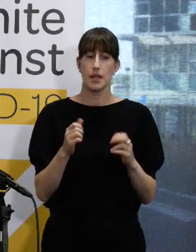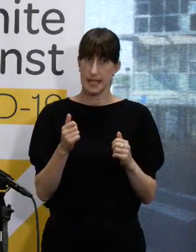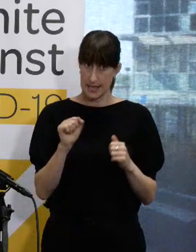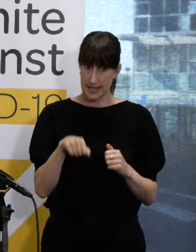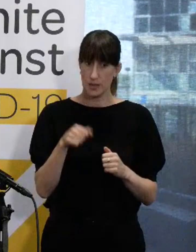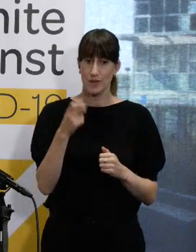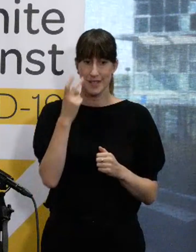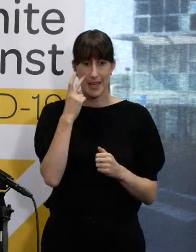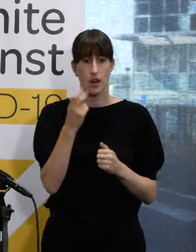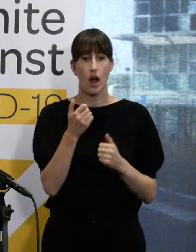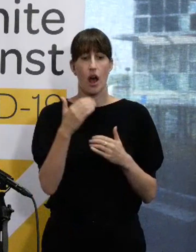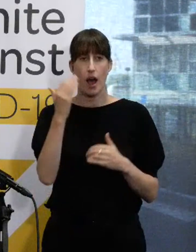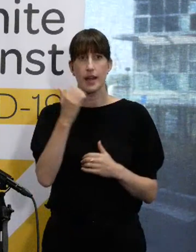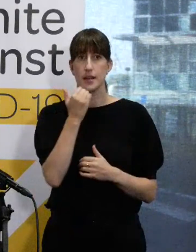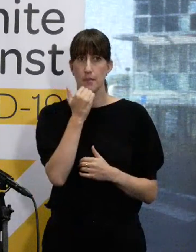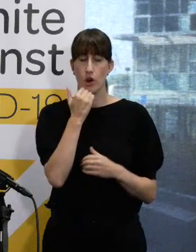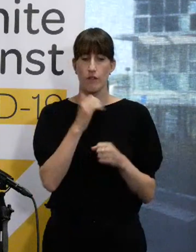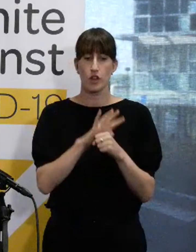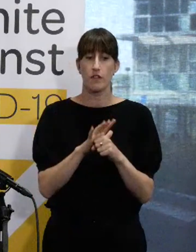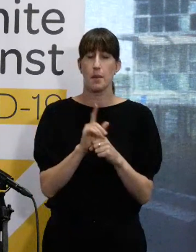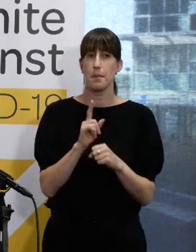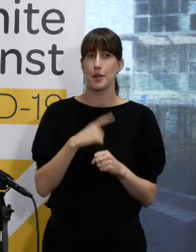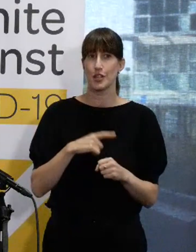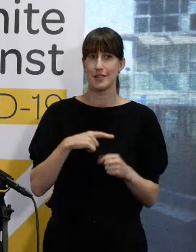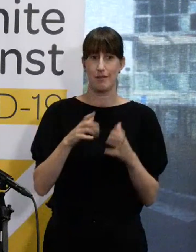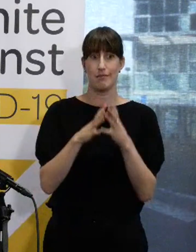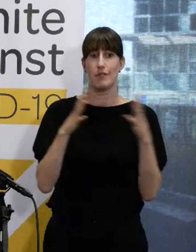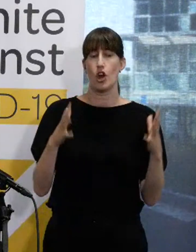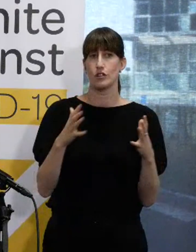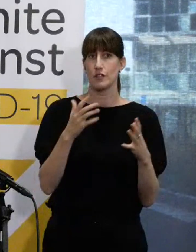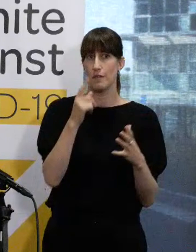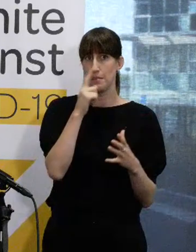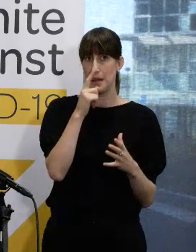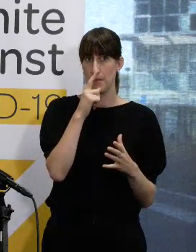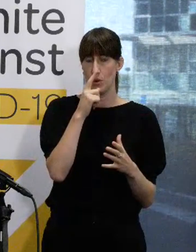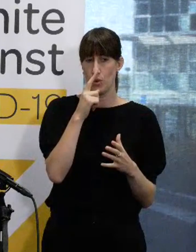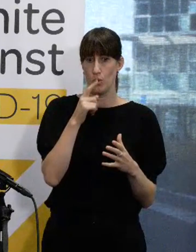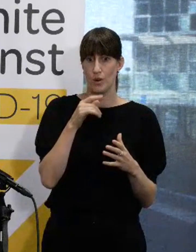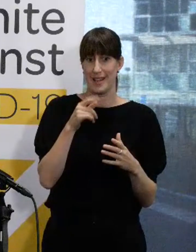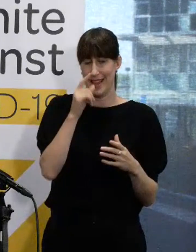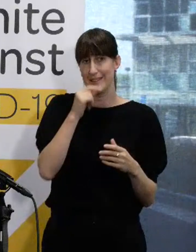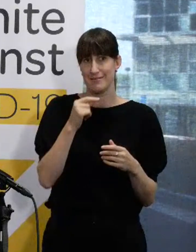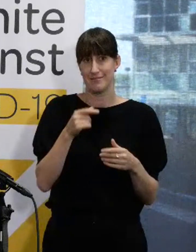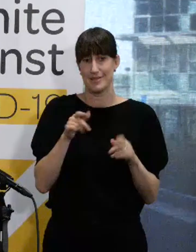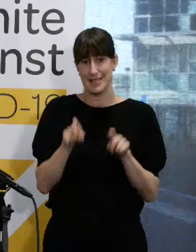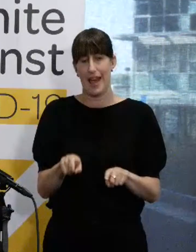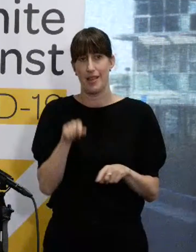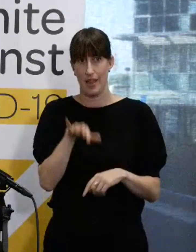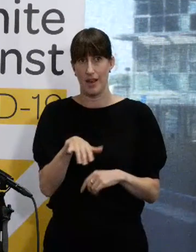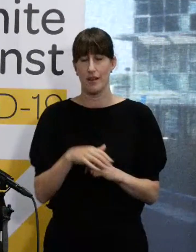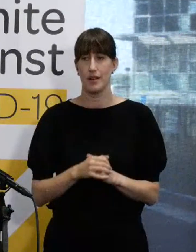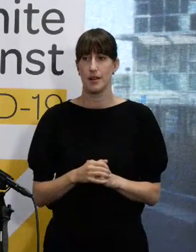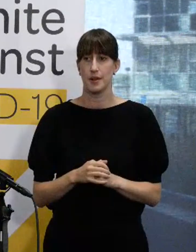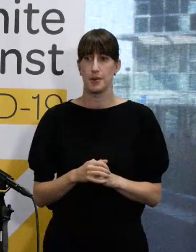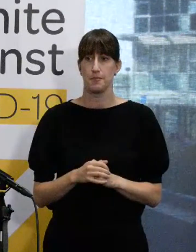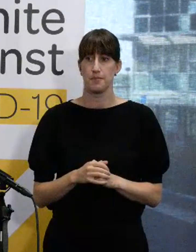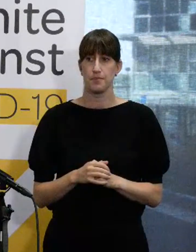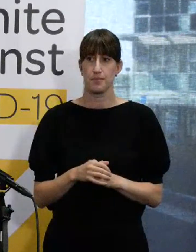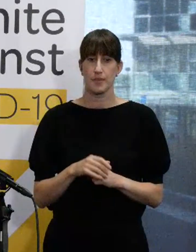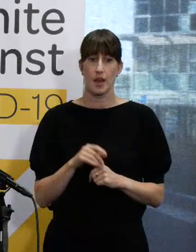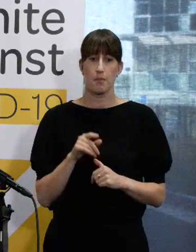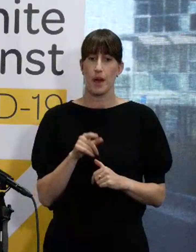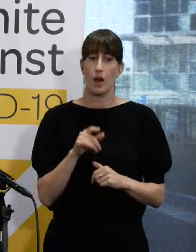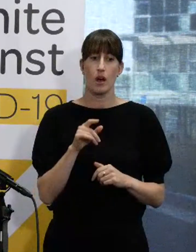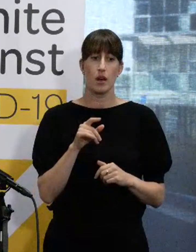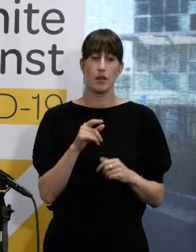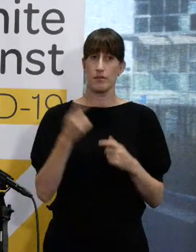same facility where the hotel cleaner tested positive on the 22nd of March. No further onward transmission